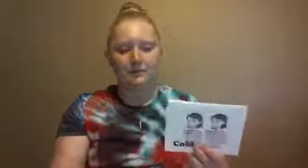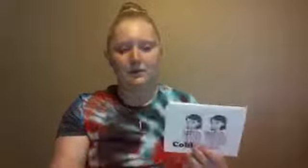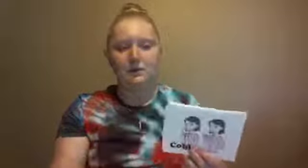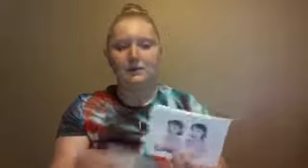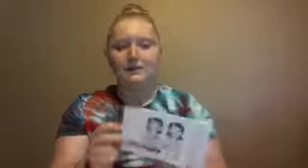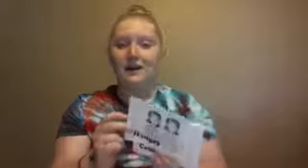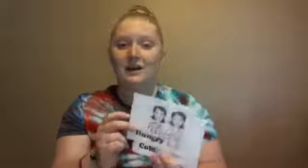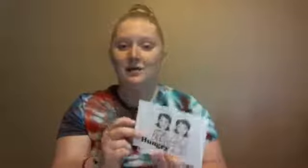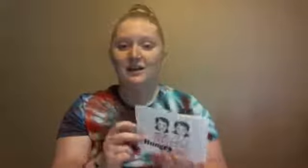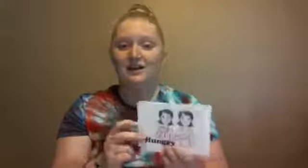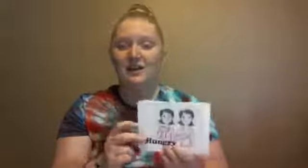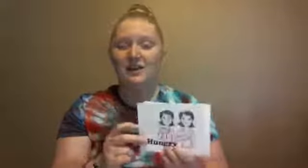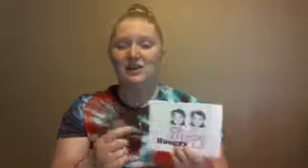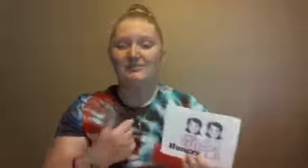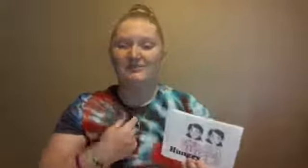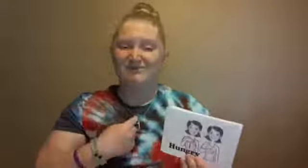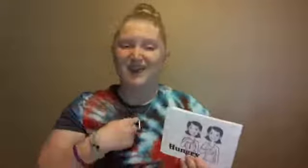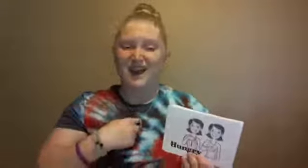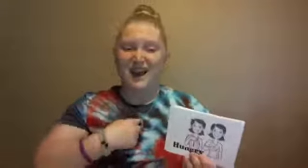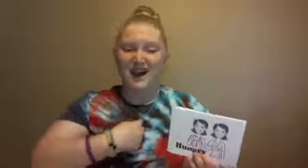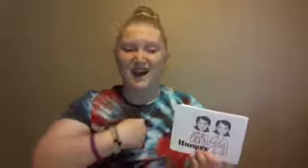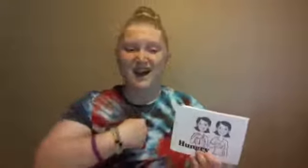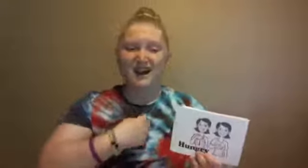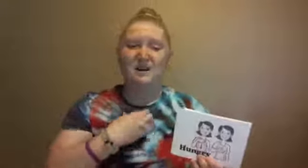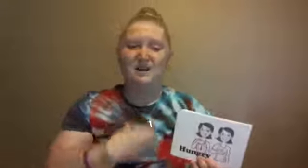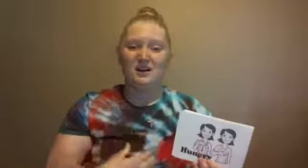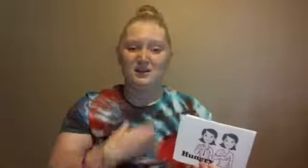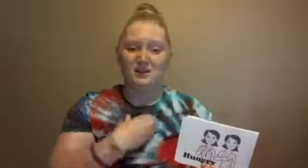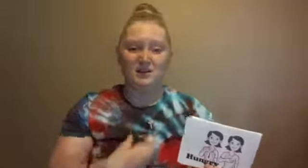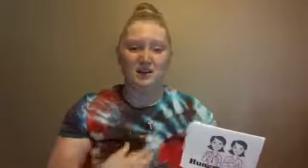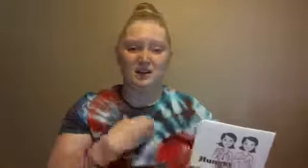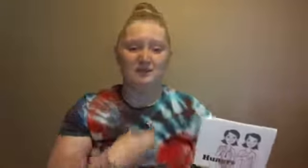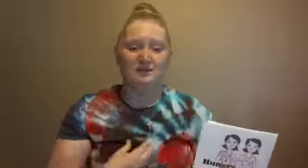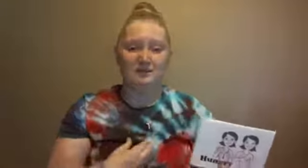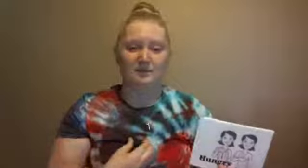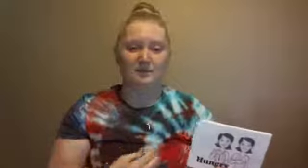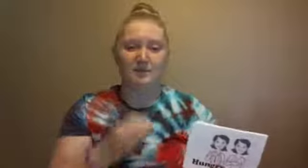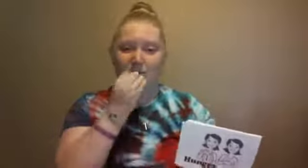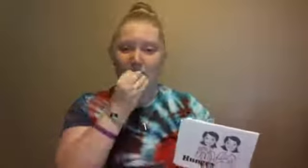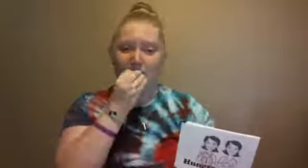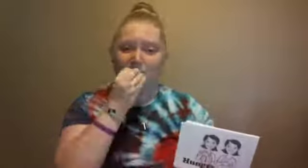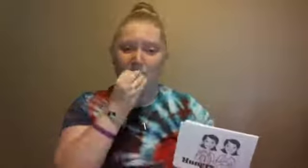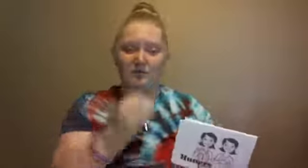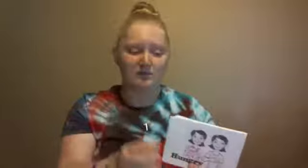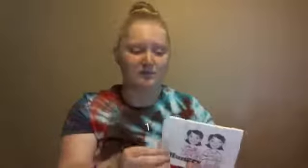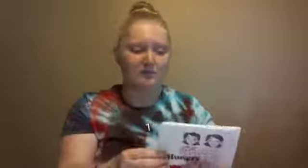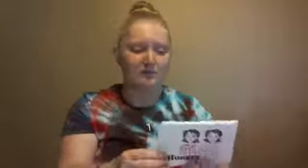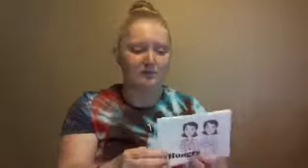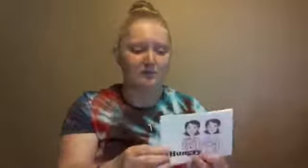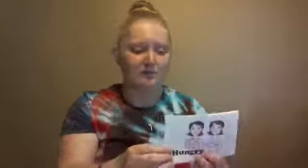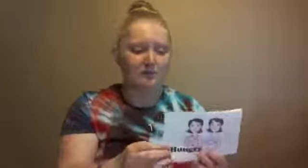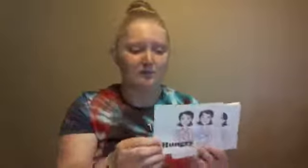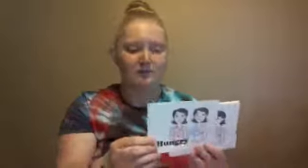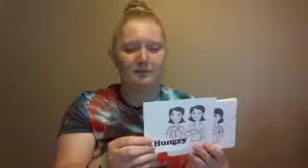So you can tell your parents at home, I'm hungry for some food.